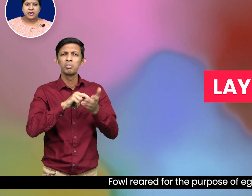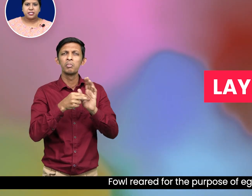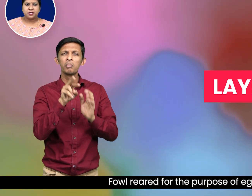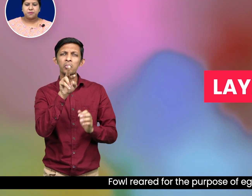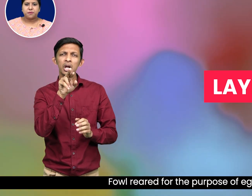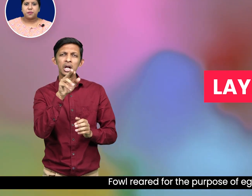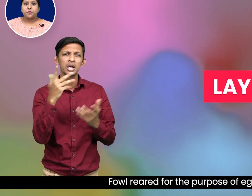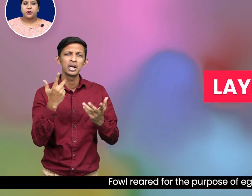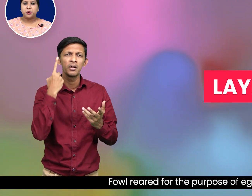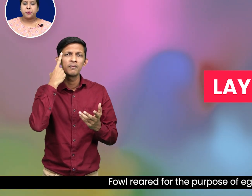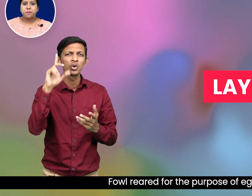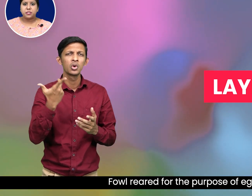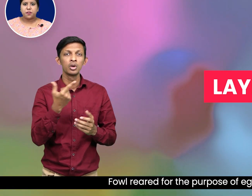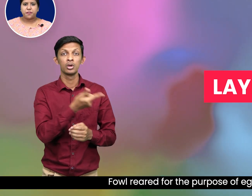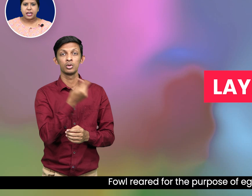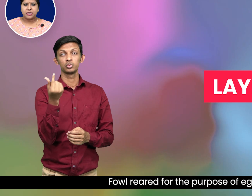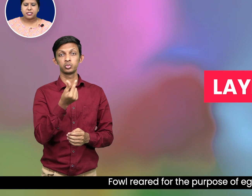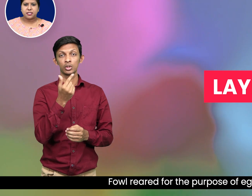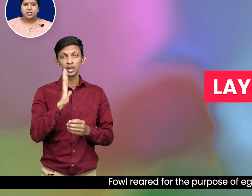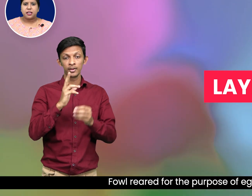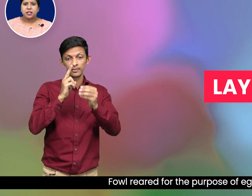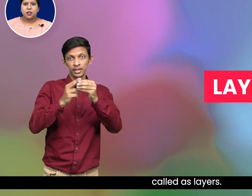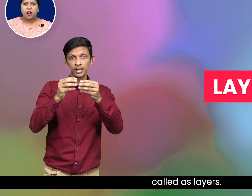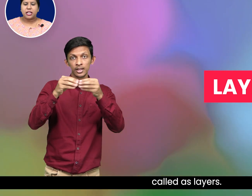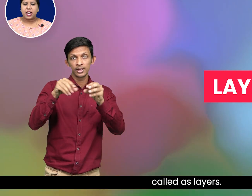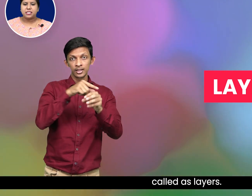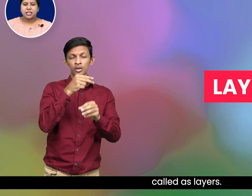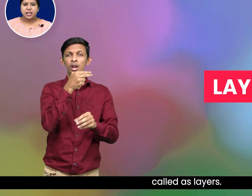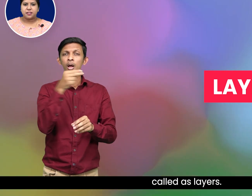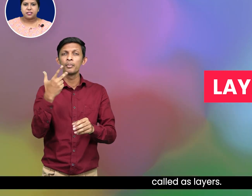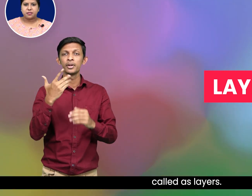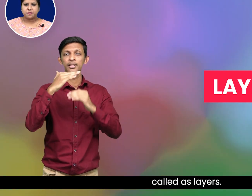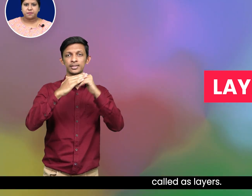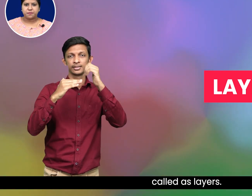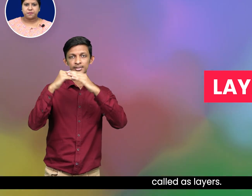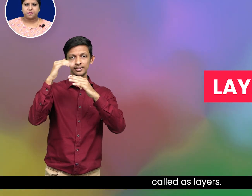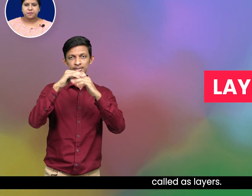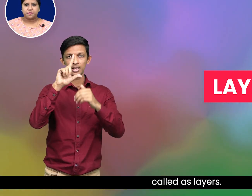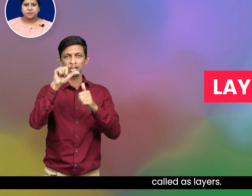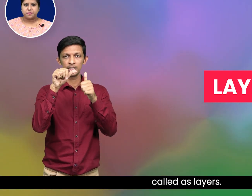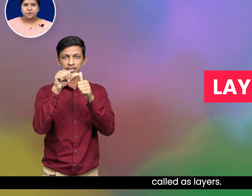Fowl reared for the purpose of eggs called as layers.